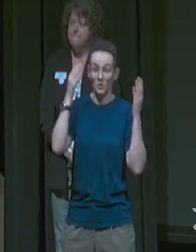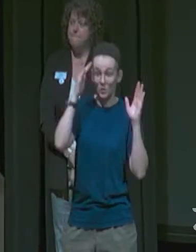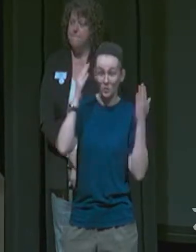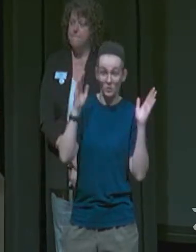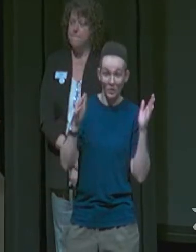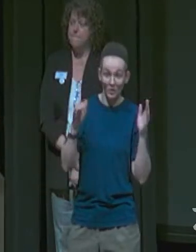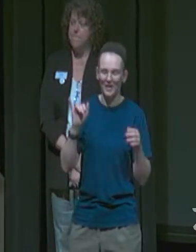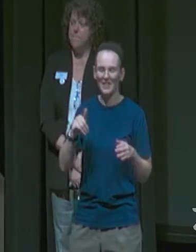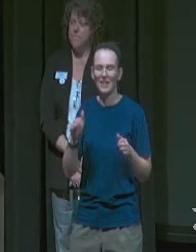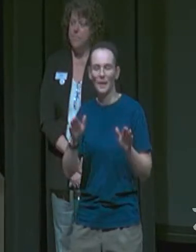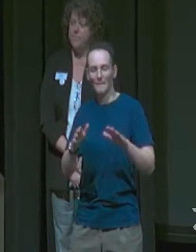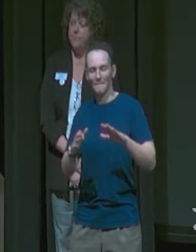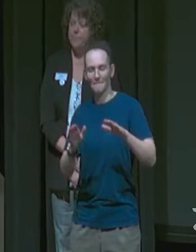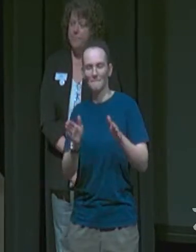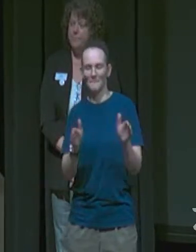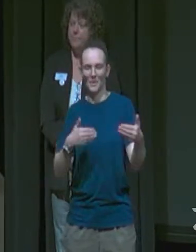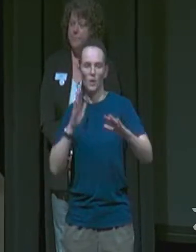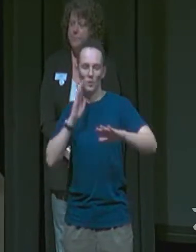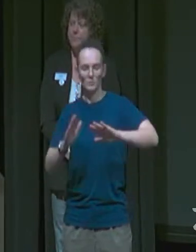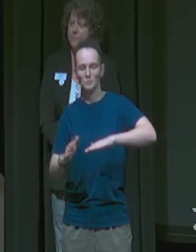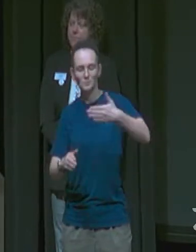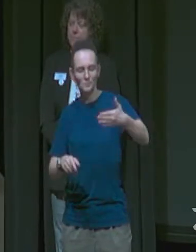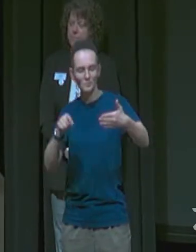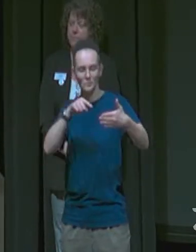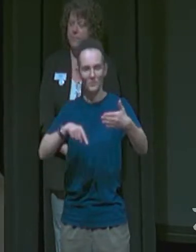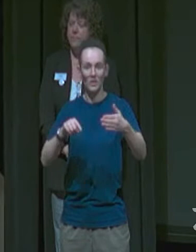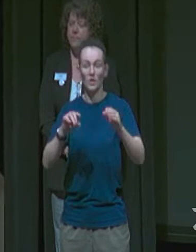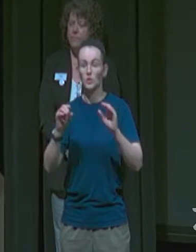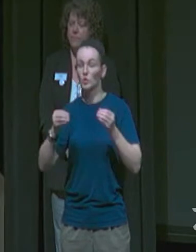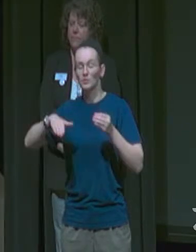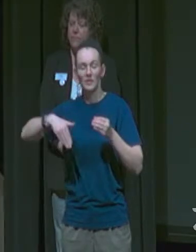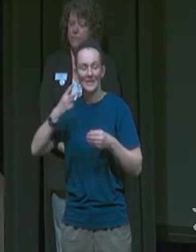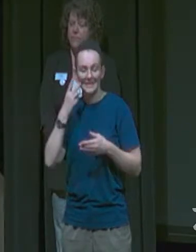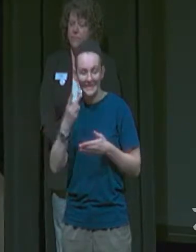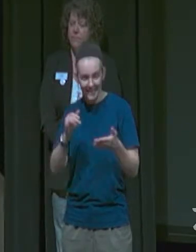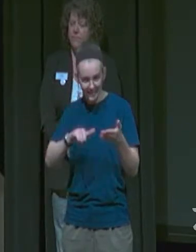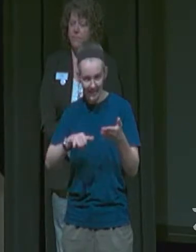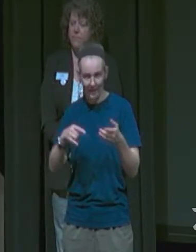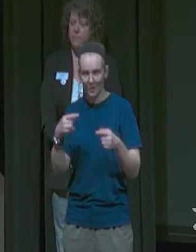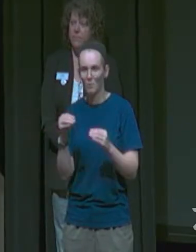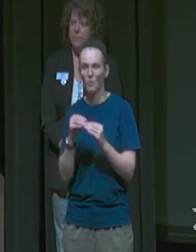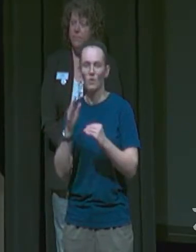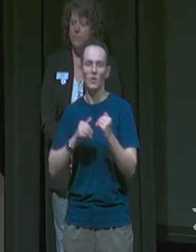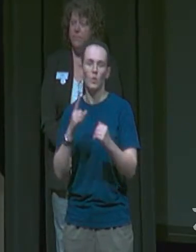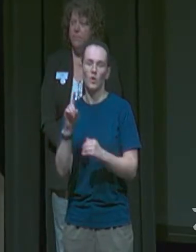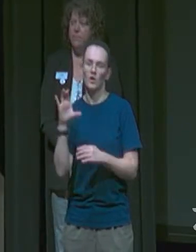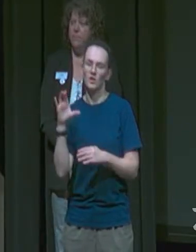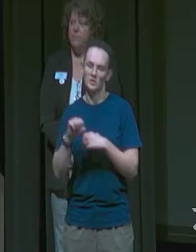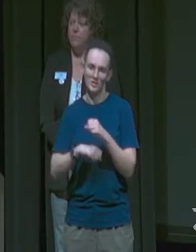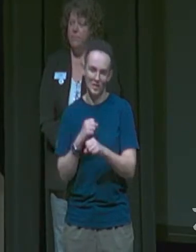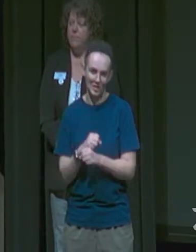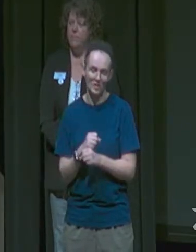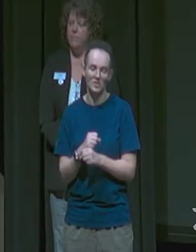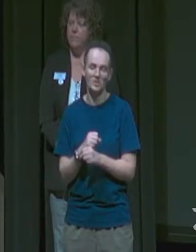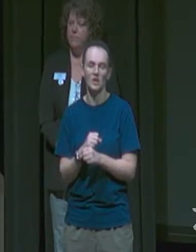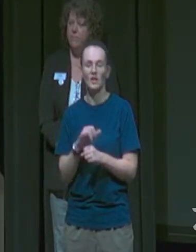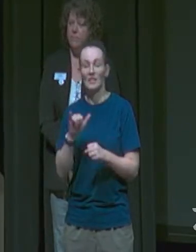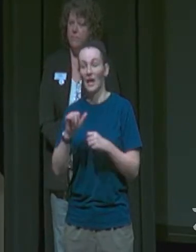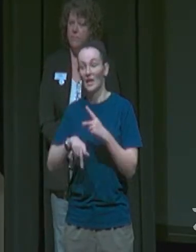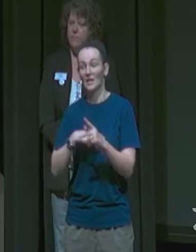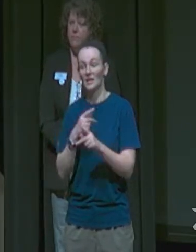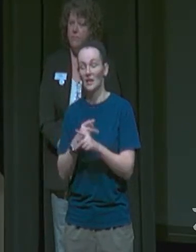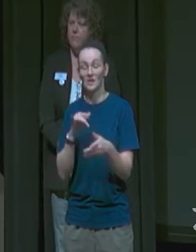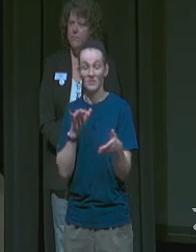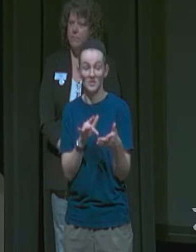It's that box we're going to open up, because no one has seen this for over 100 years, and those kind